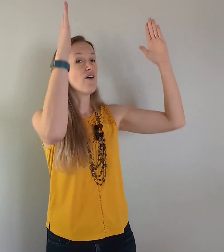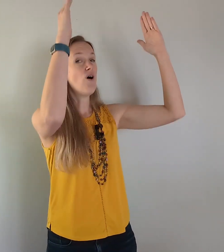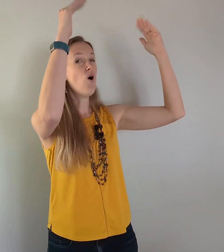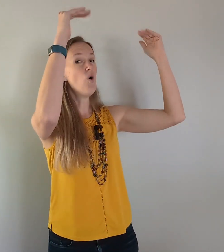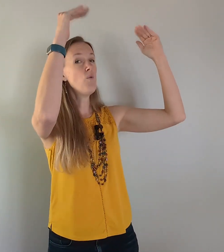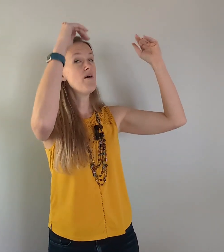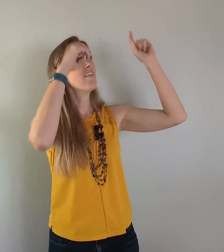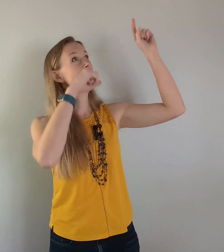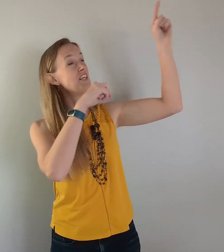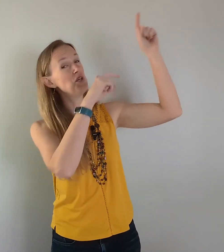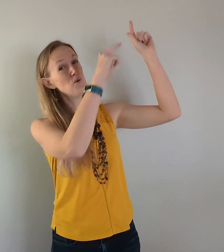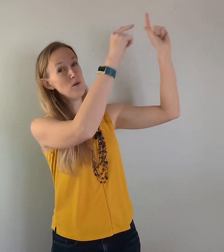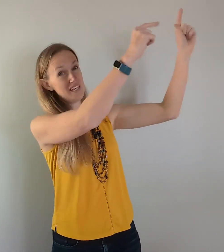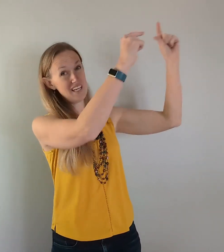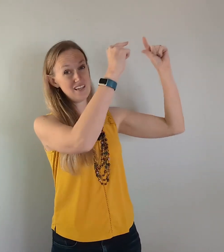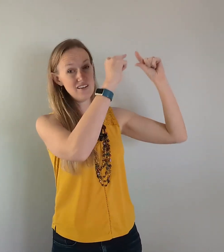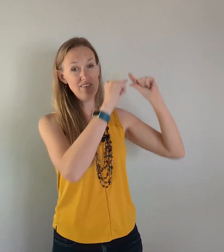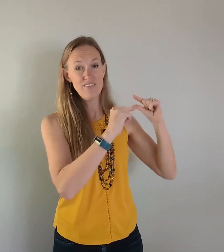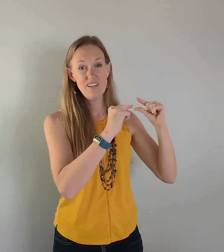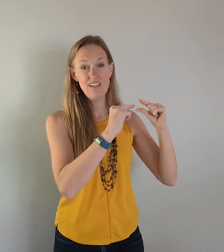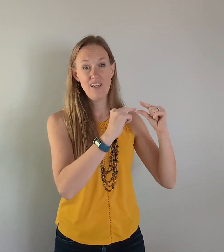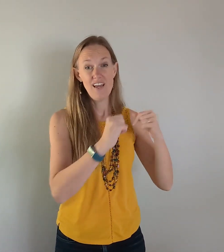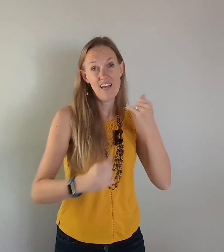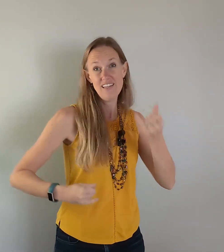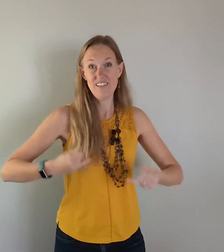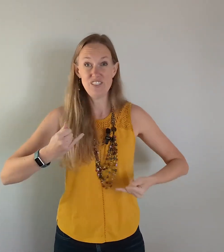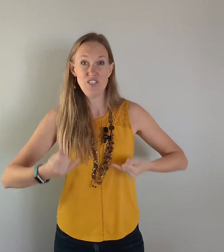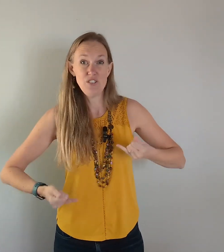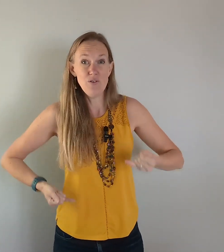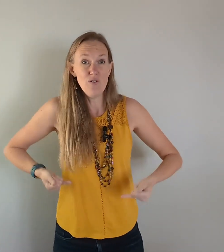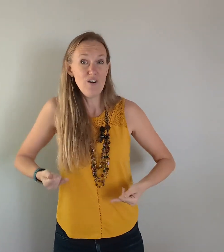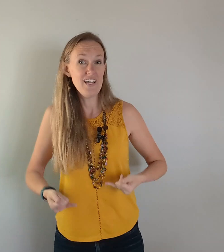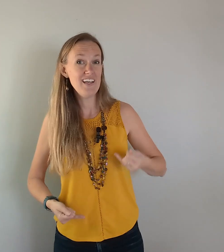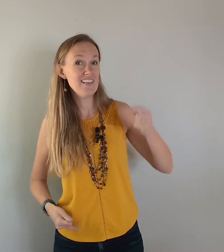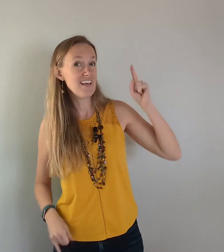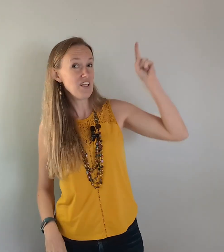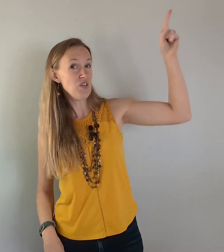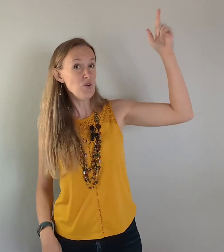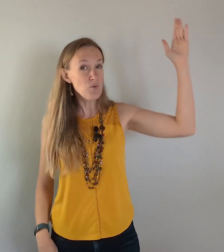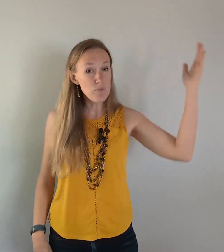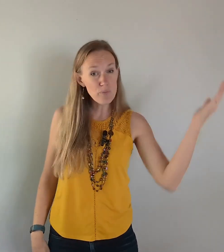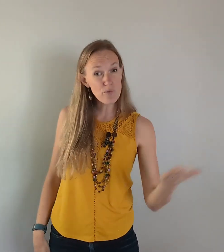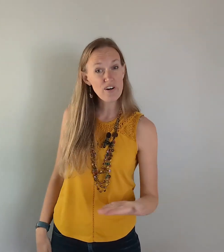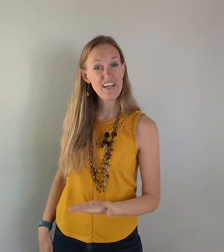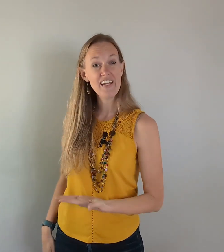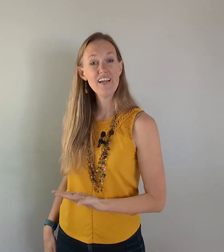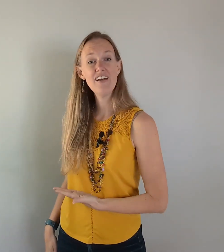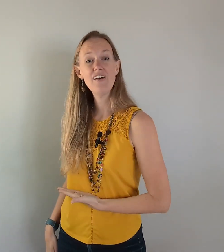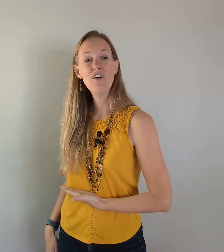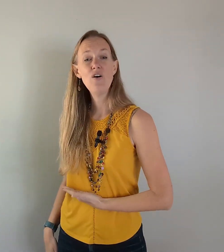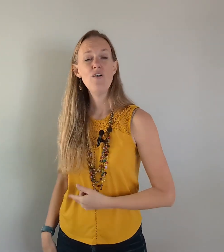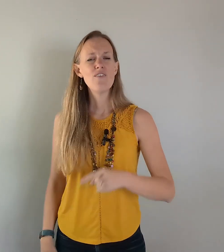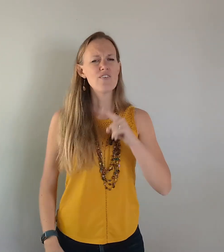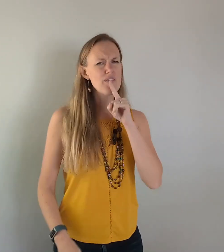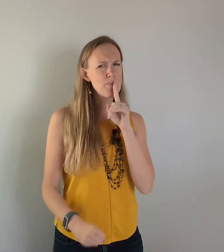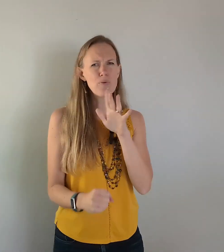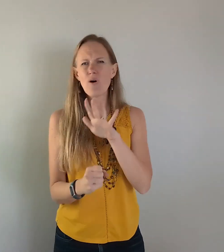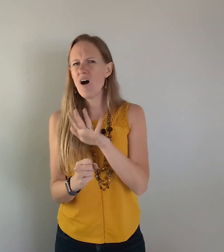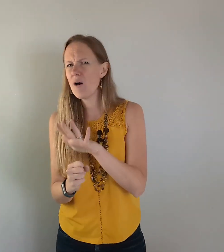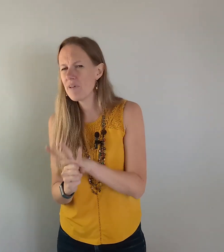the hope that you give and the joy that you bring, for the